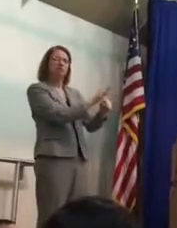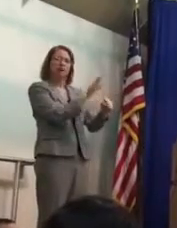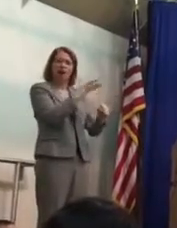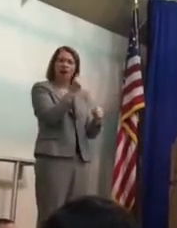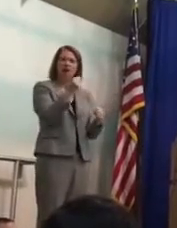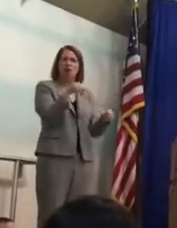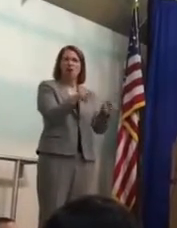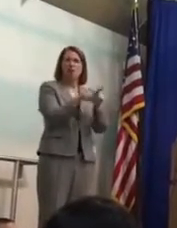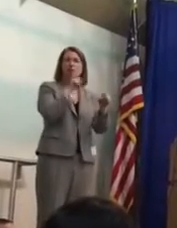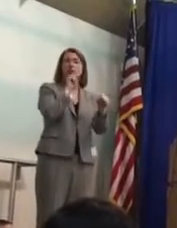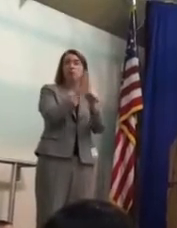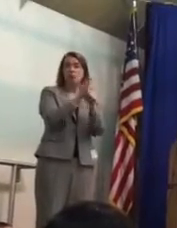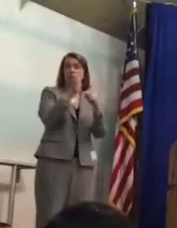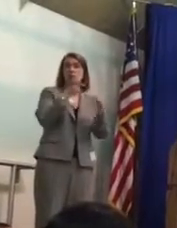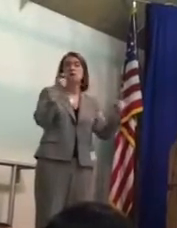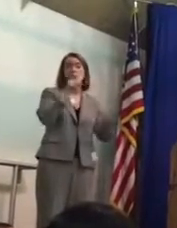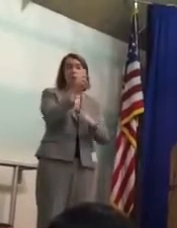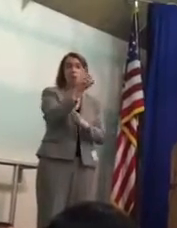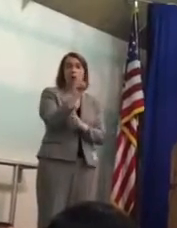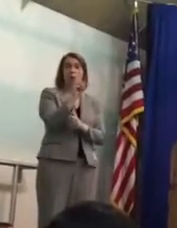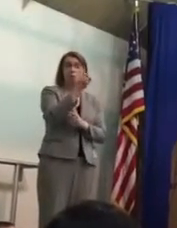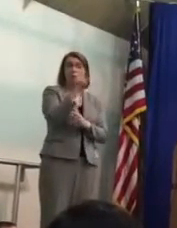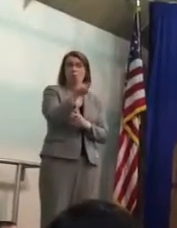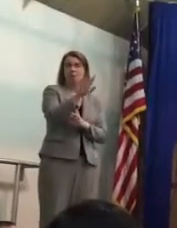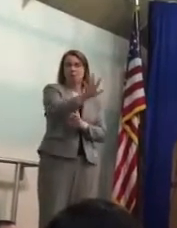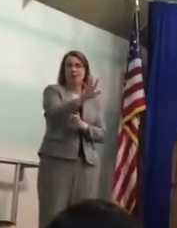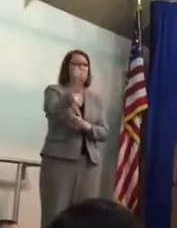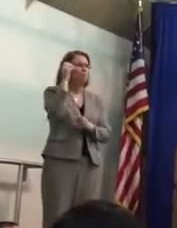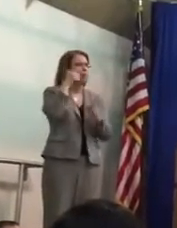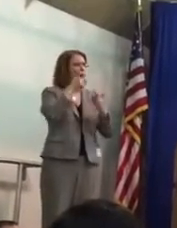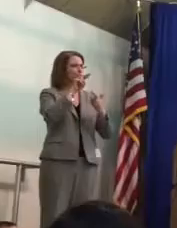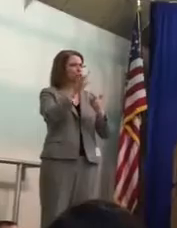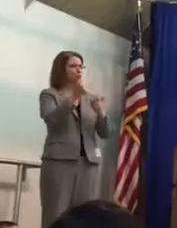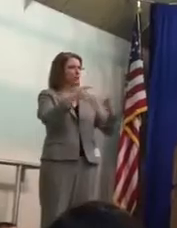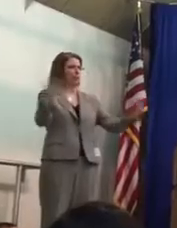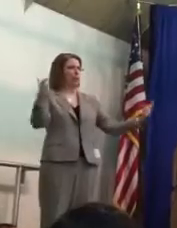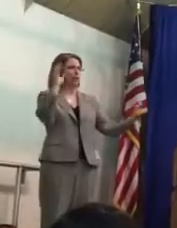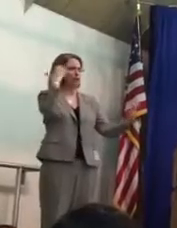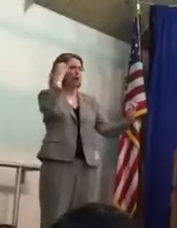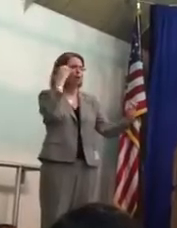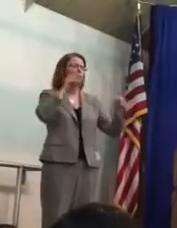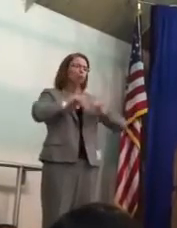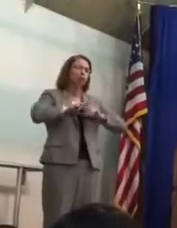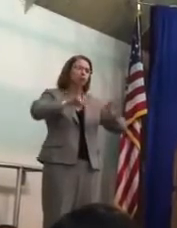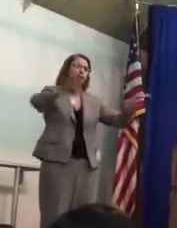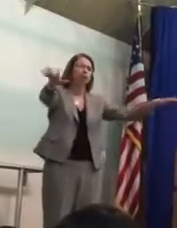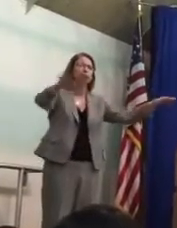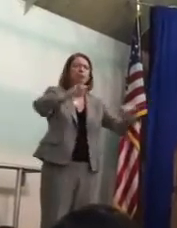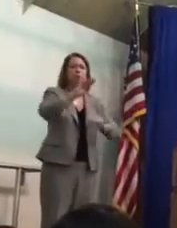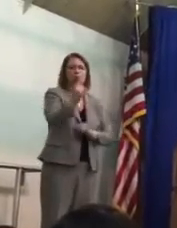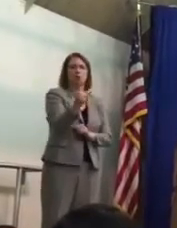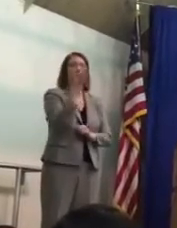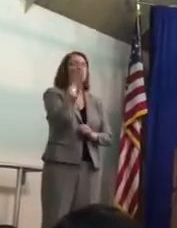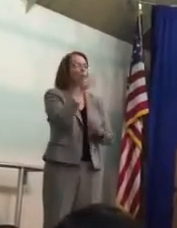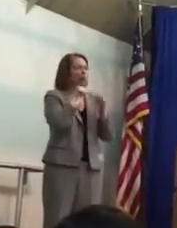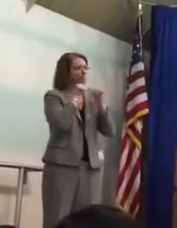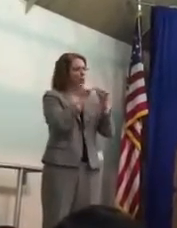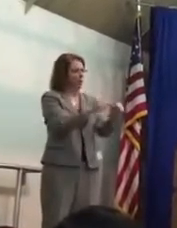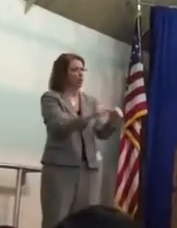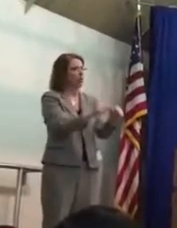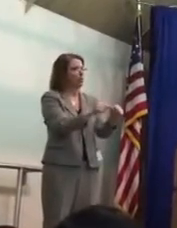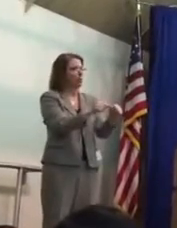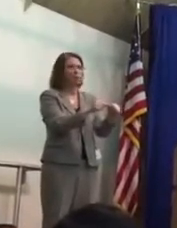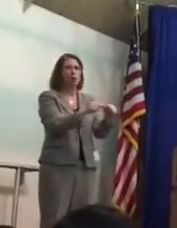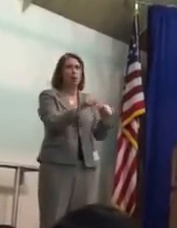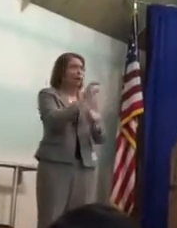New Jersey's biggest radio station. We're doing what we can to support it, to get the word out to all of New Jersey. We're going to continue to do that.